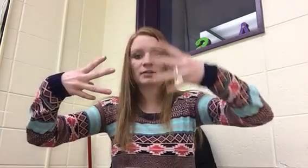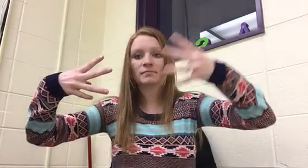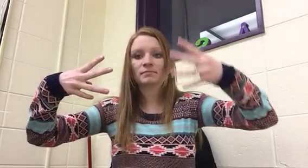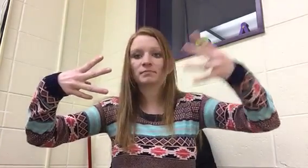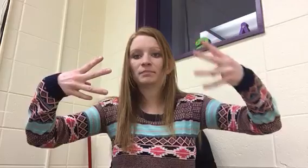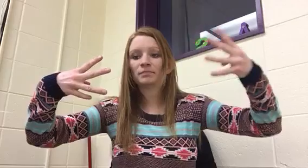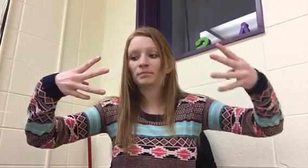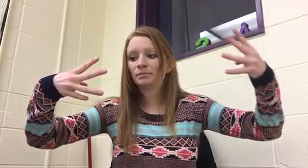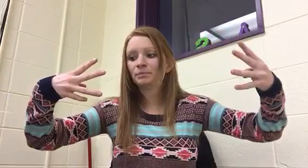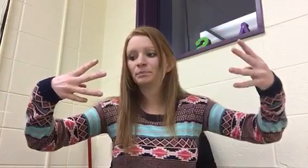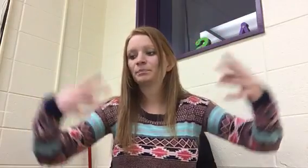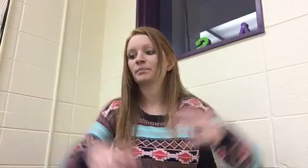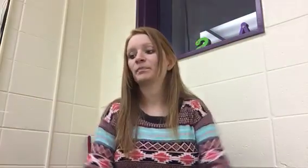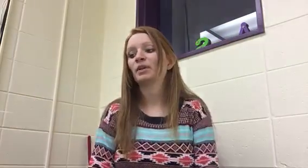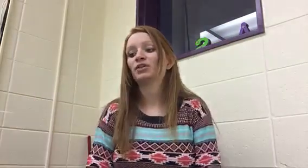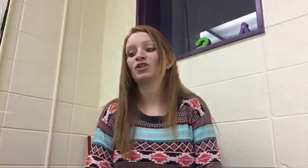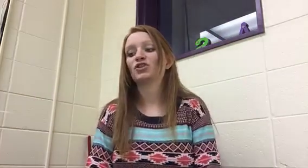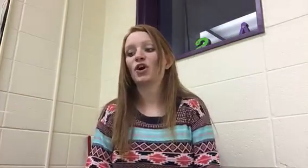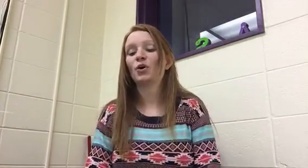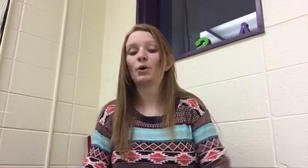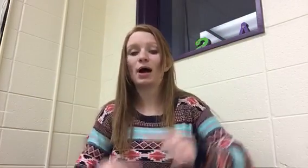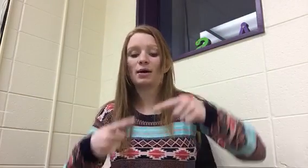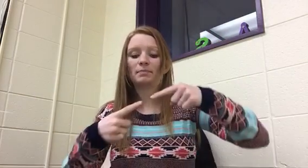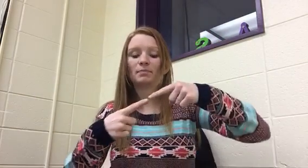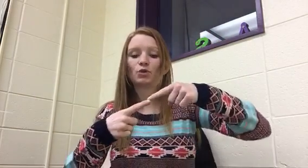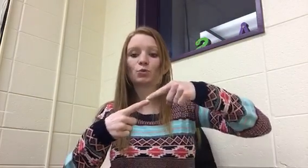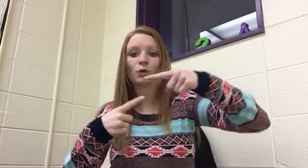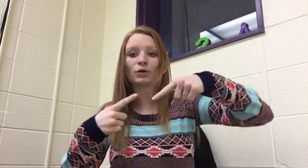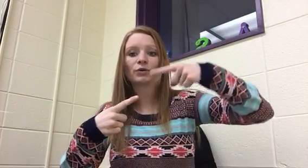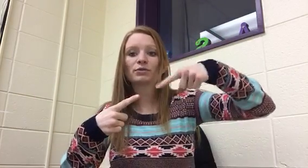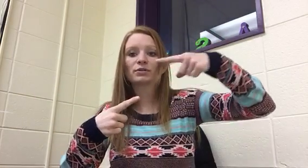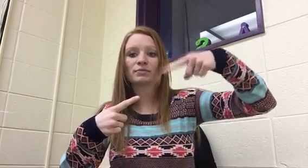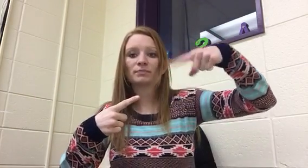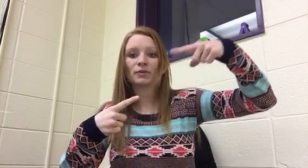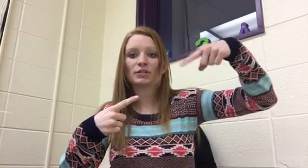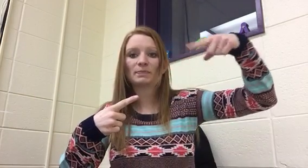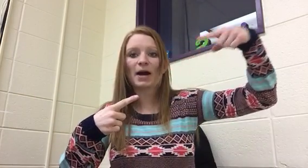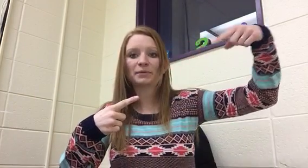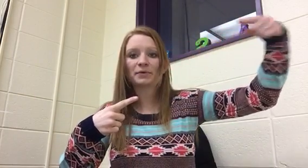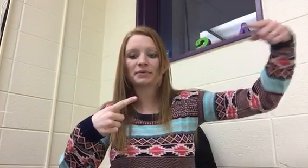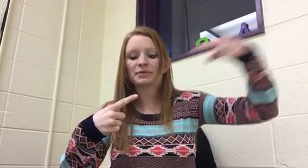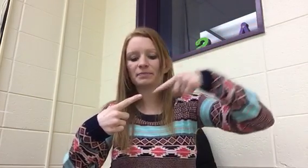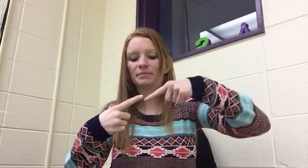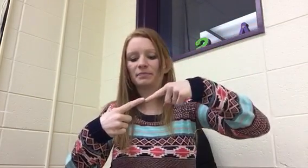something, to show twirls or spirals,